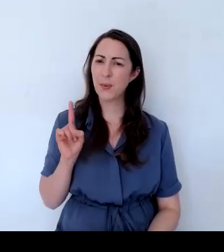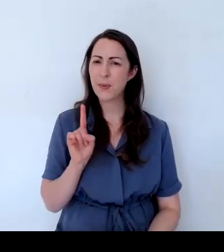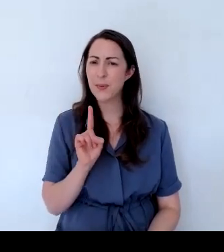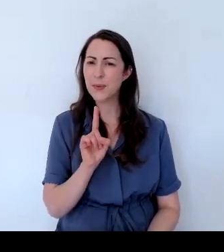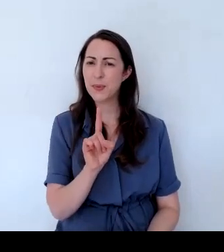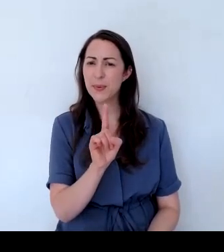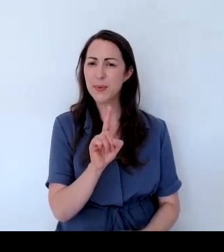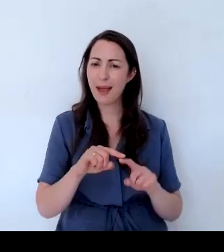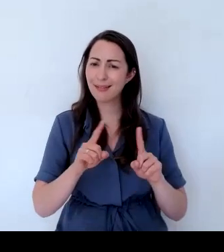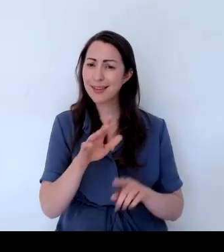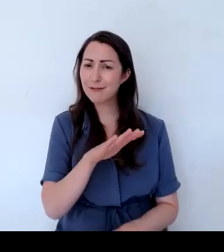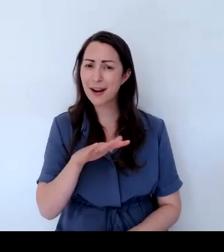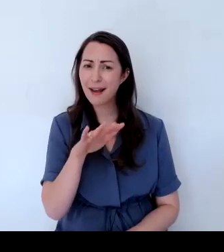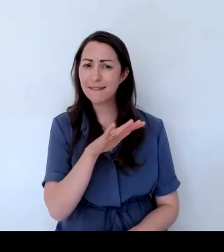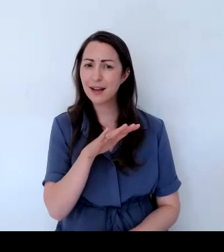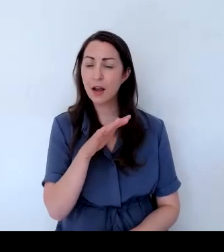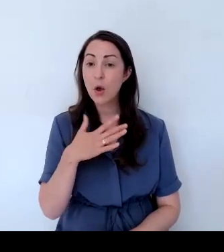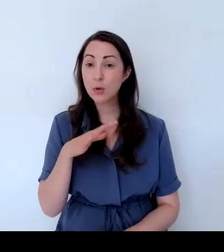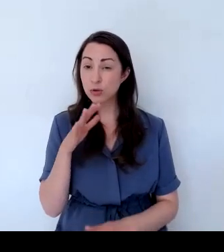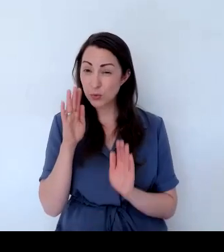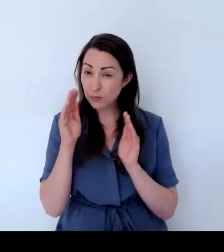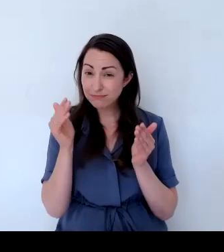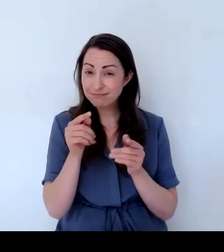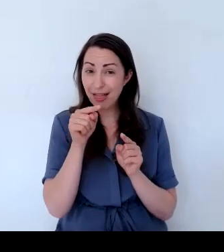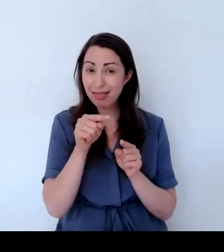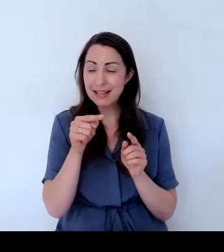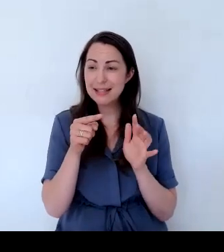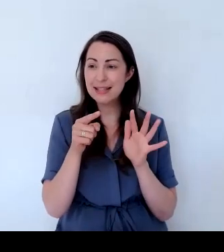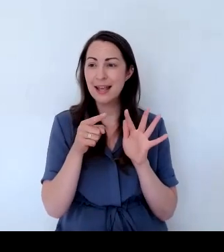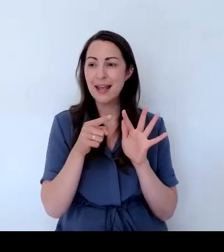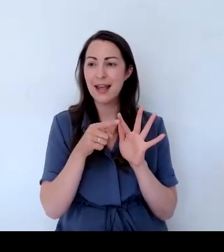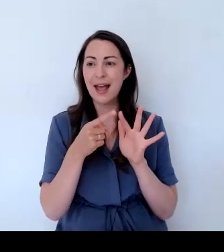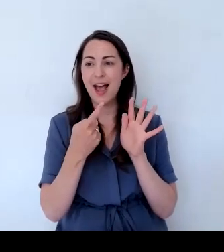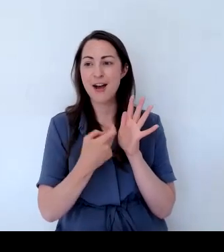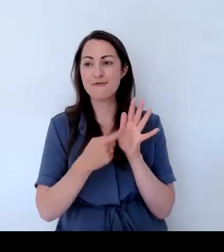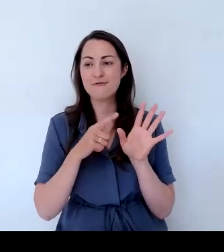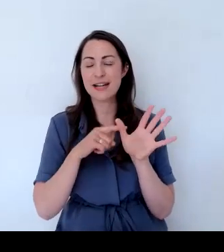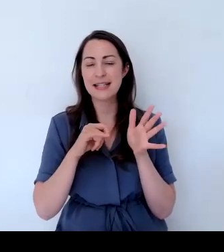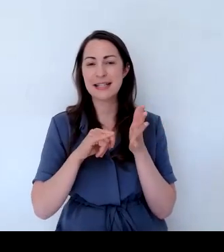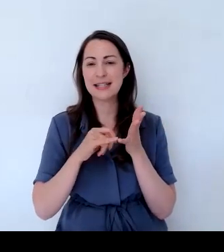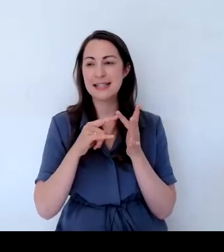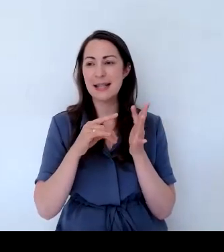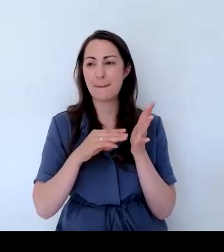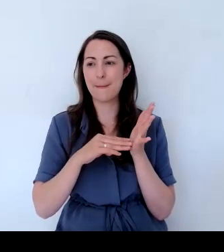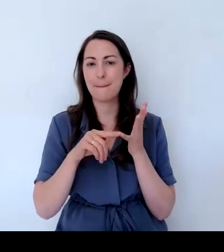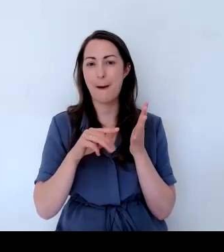ericimum. Now this ericimum is a plant